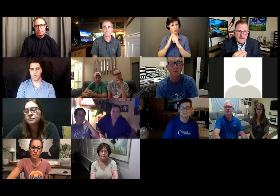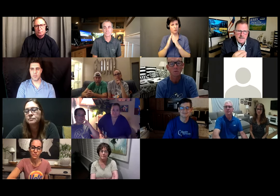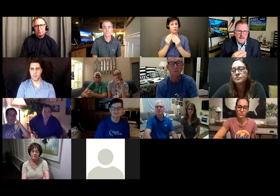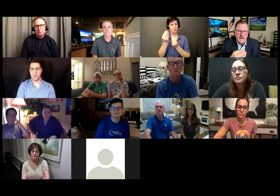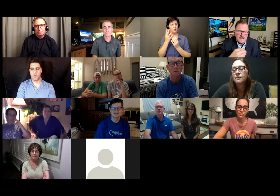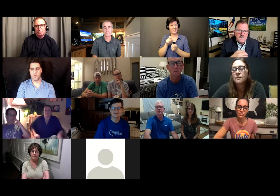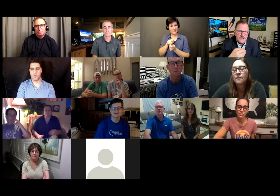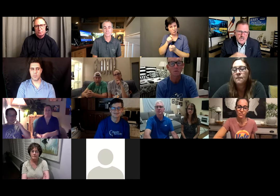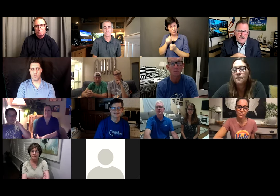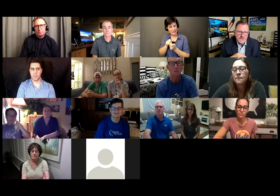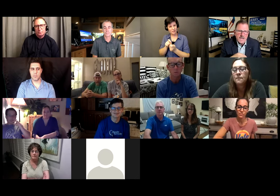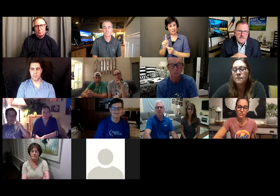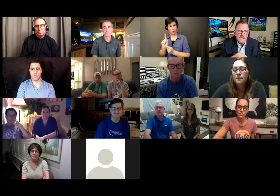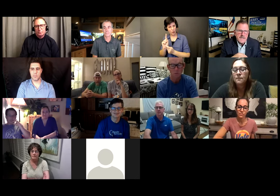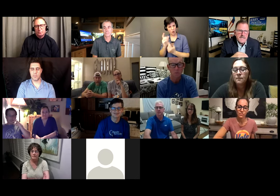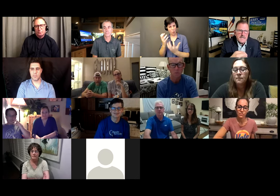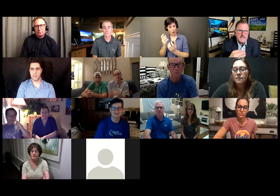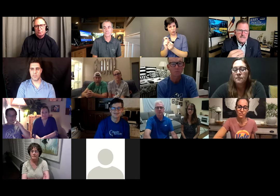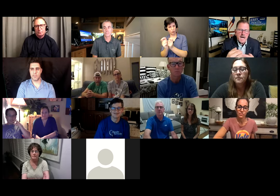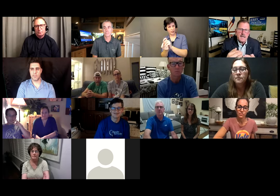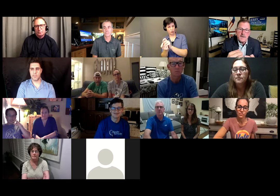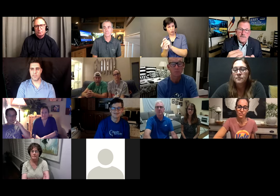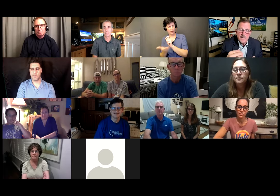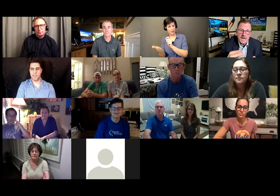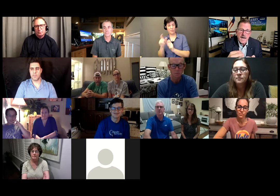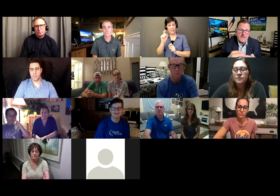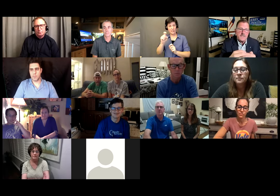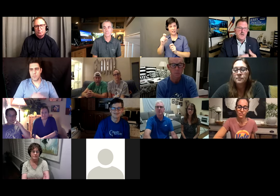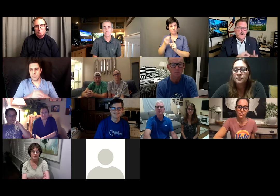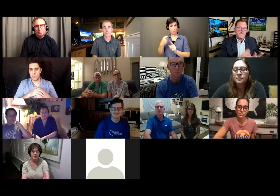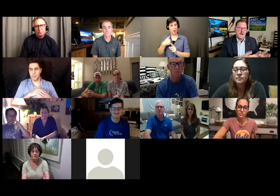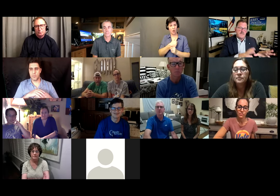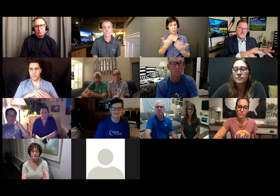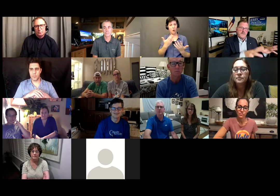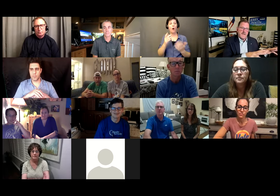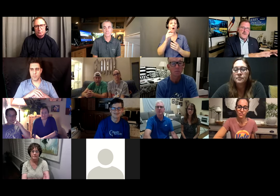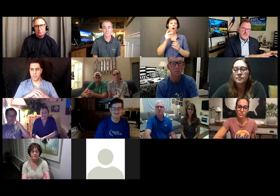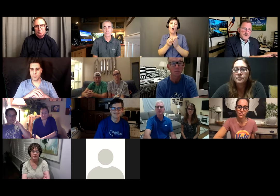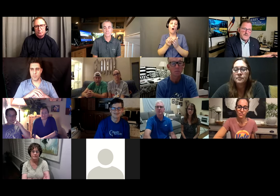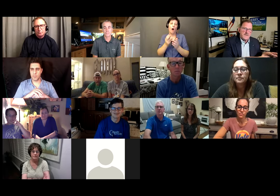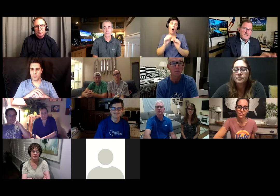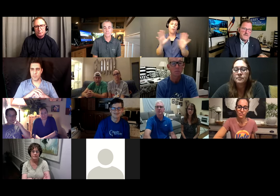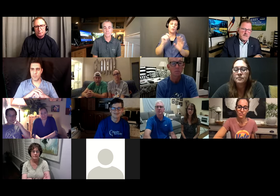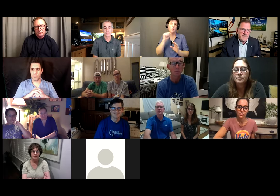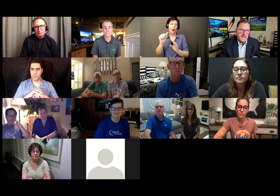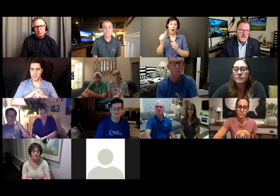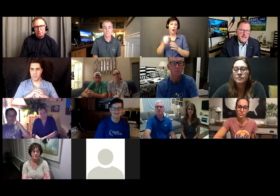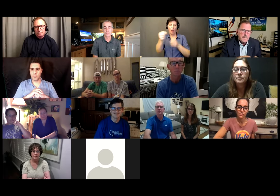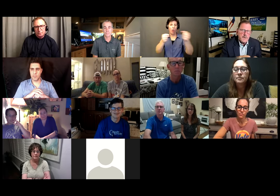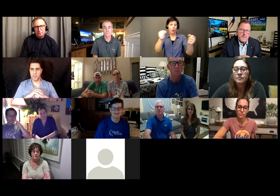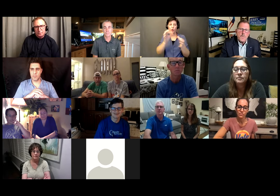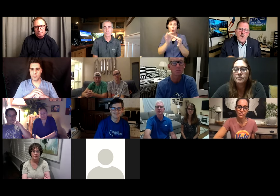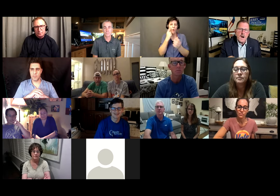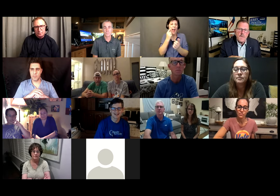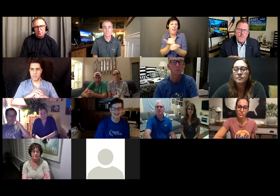need us to change things. It's not like we're going to have an interpreter for every single thing we do in every single committee,